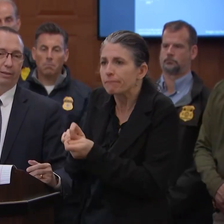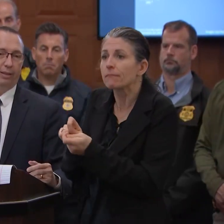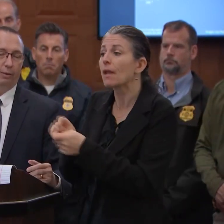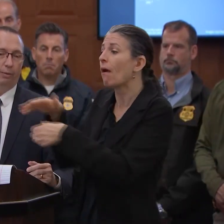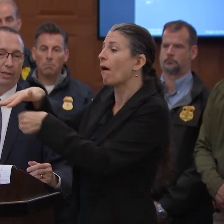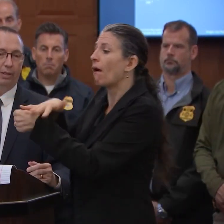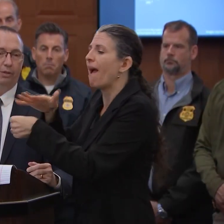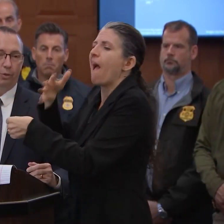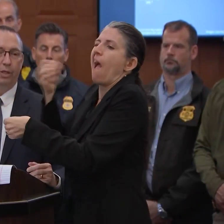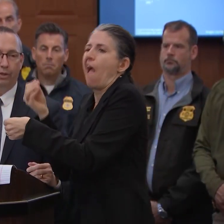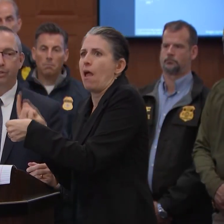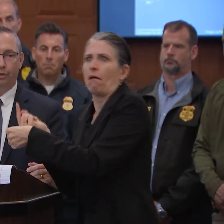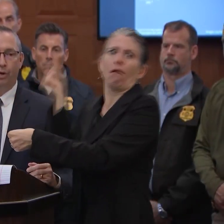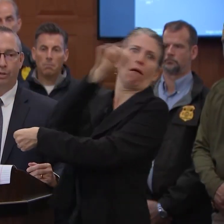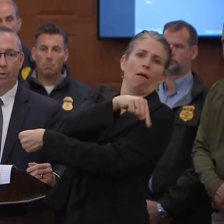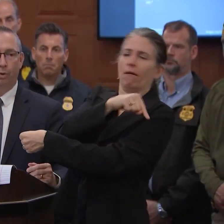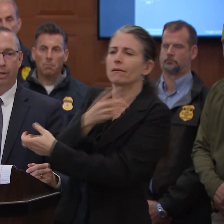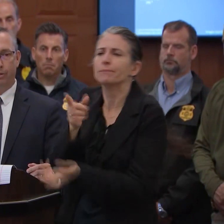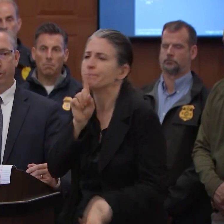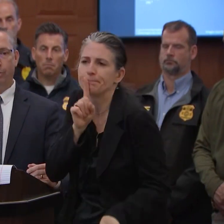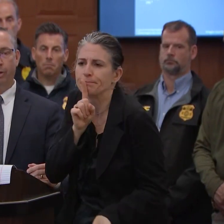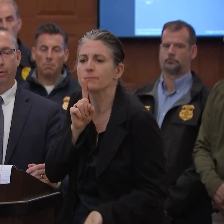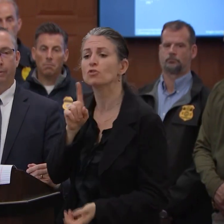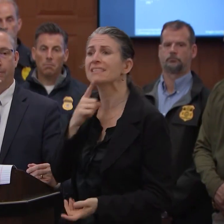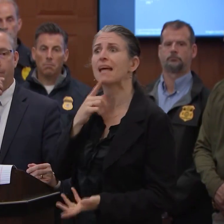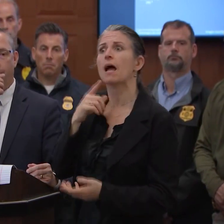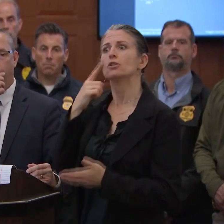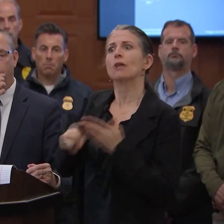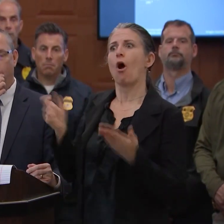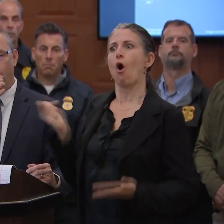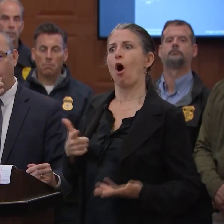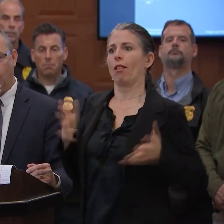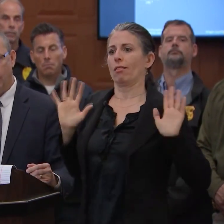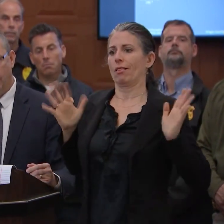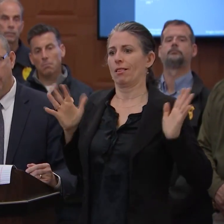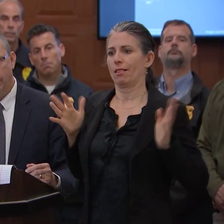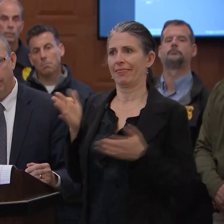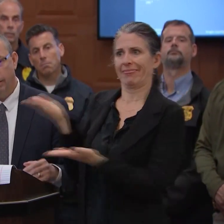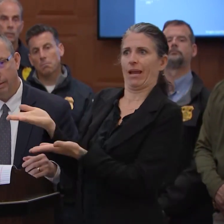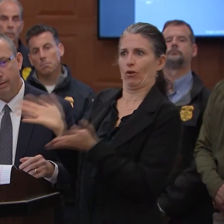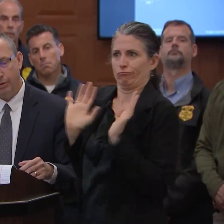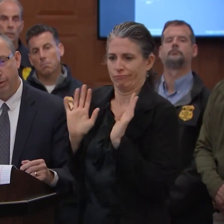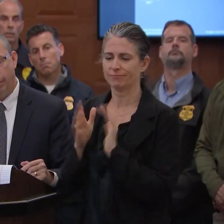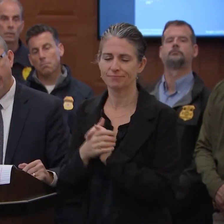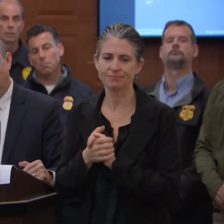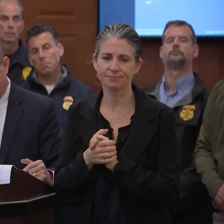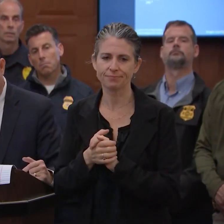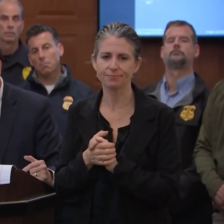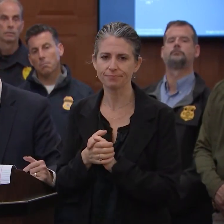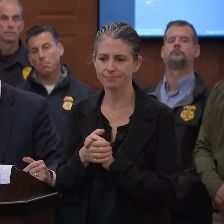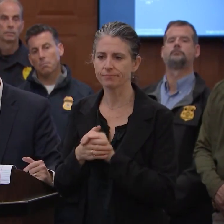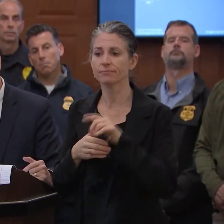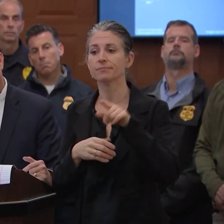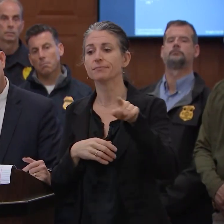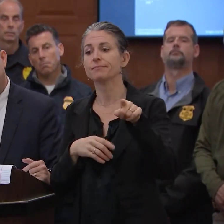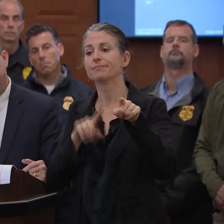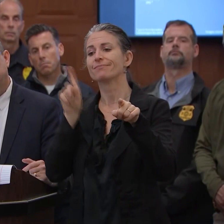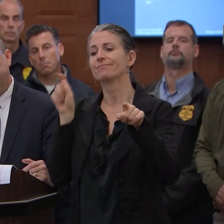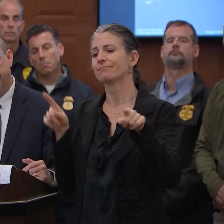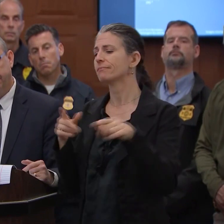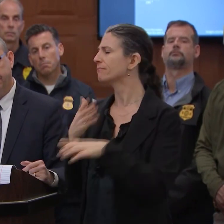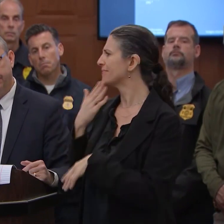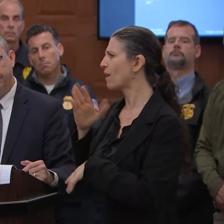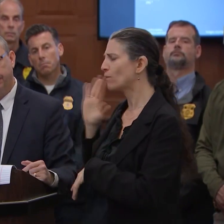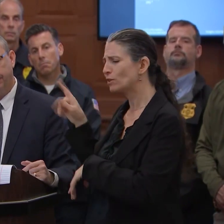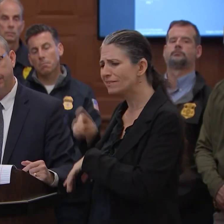I think that they did their due diligence across the board. But sir in the middle? Thanks for your time. Sure. Questions. I guess, two